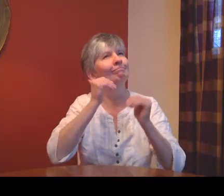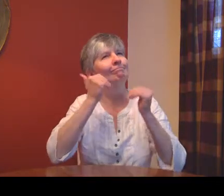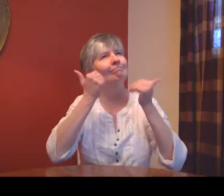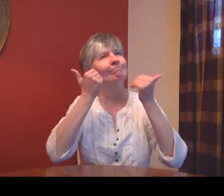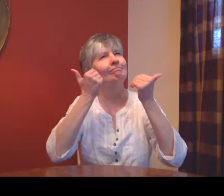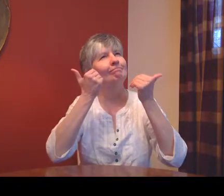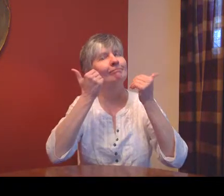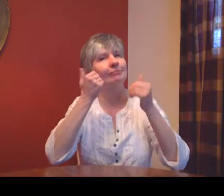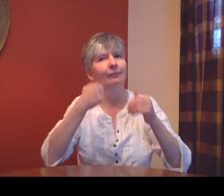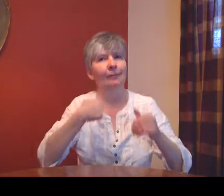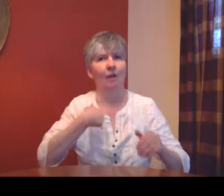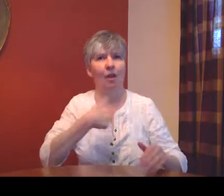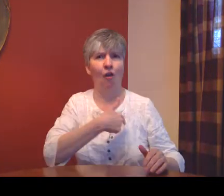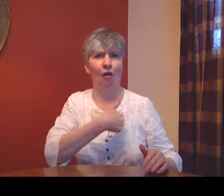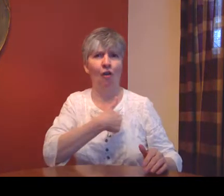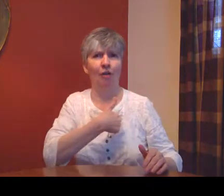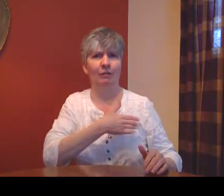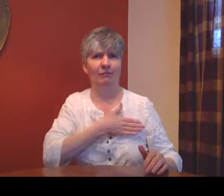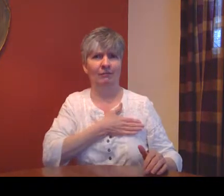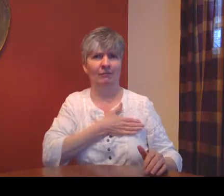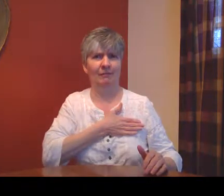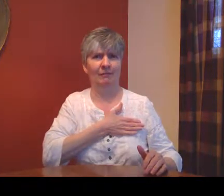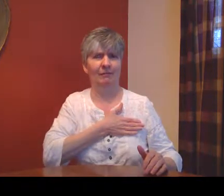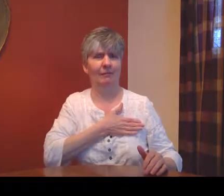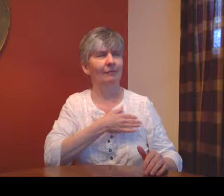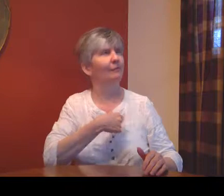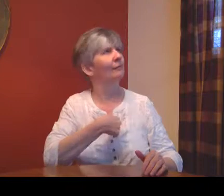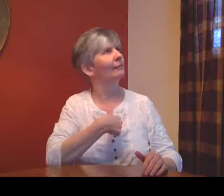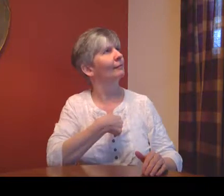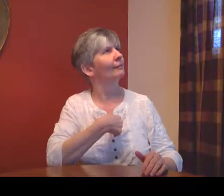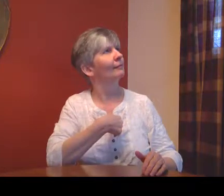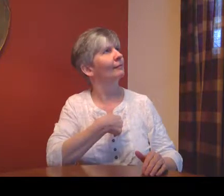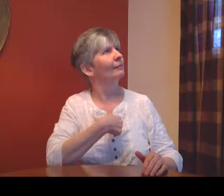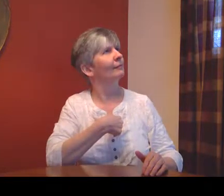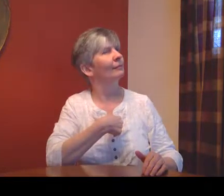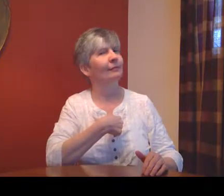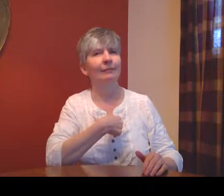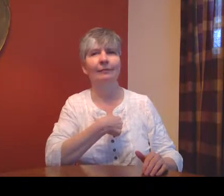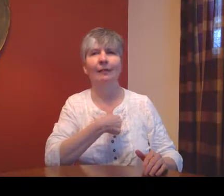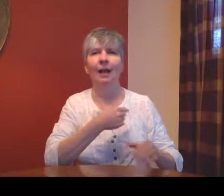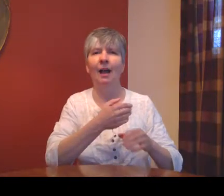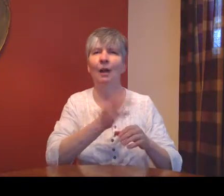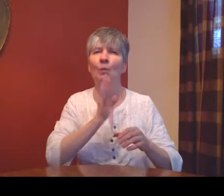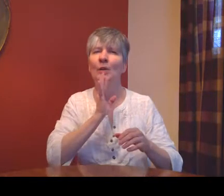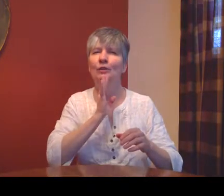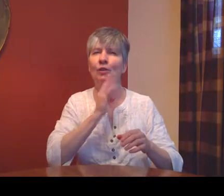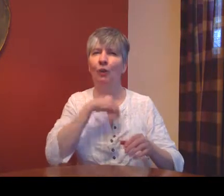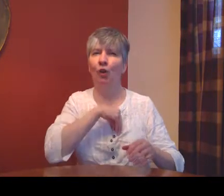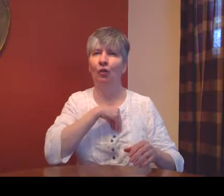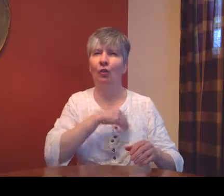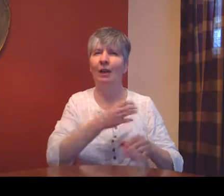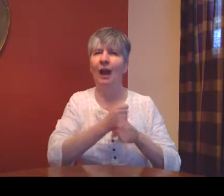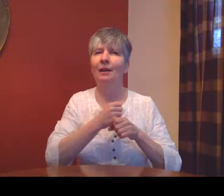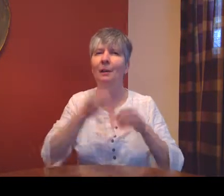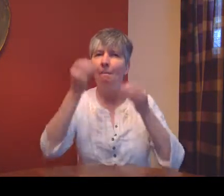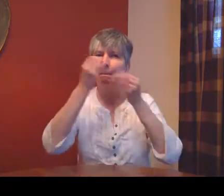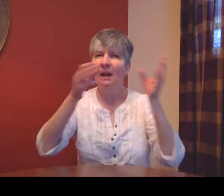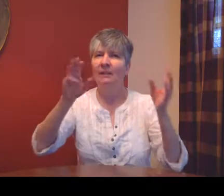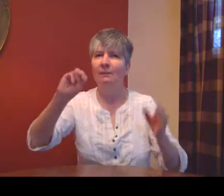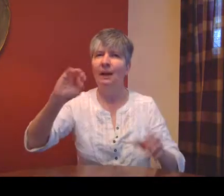But he smiled. My heart, I felt that he smiled at me and whispered